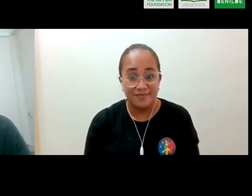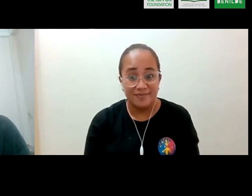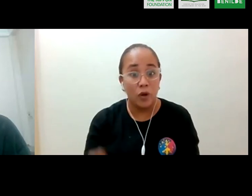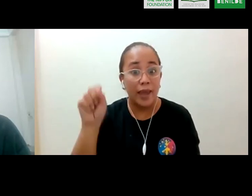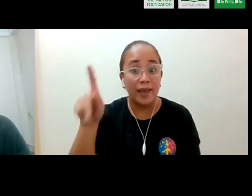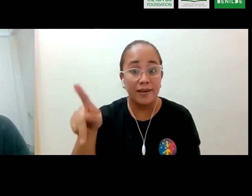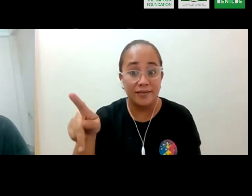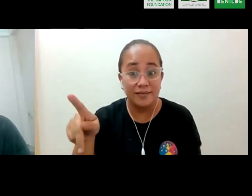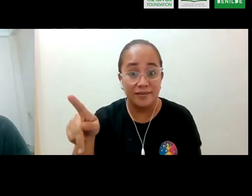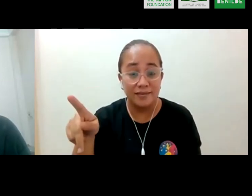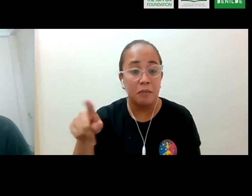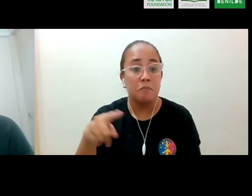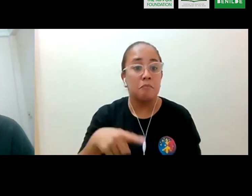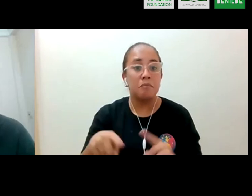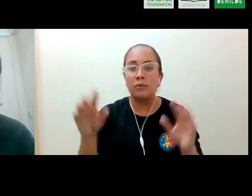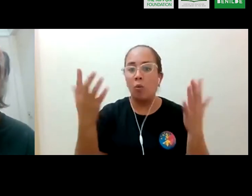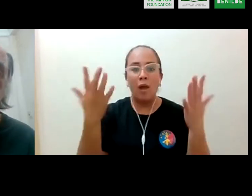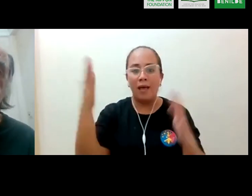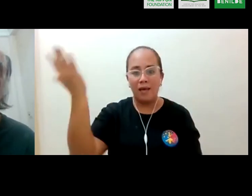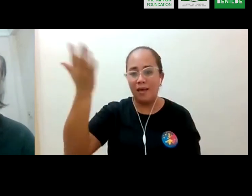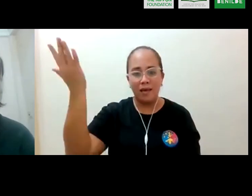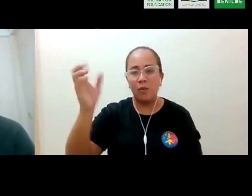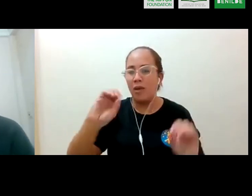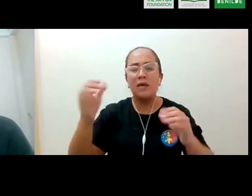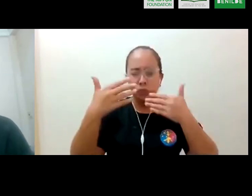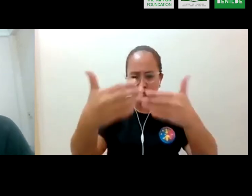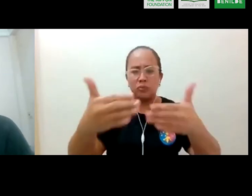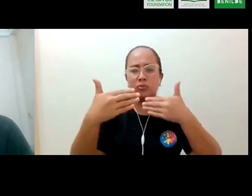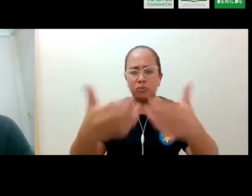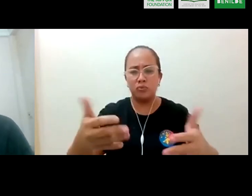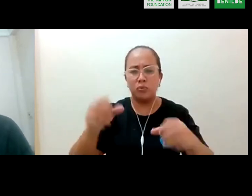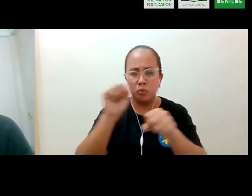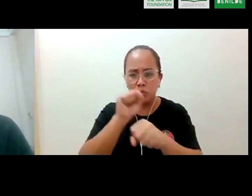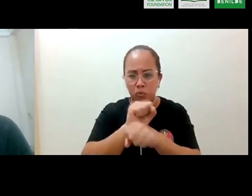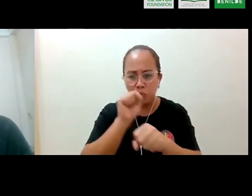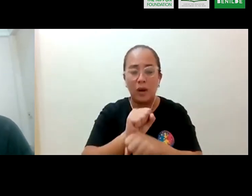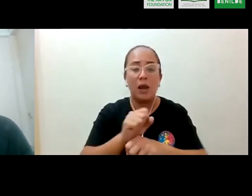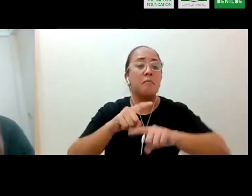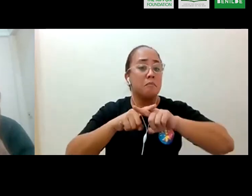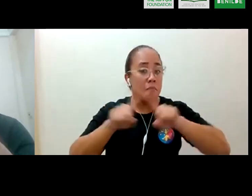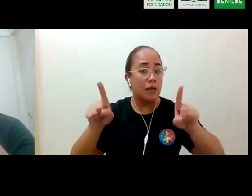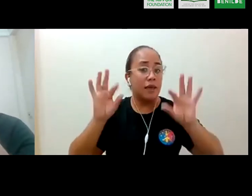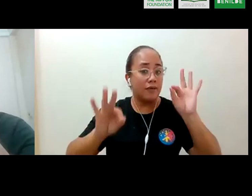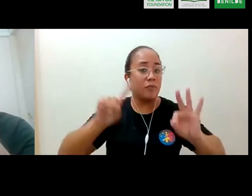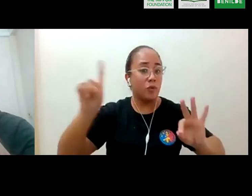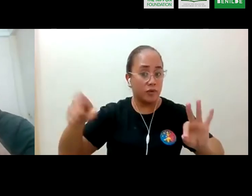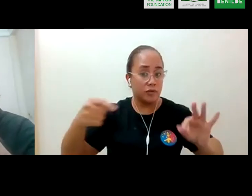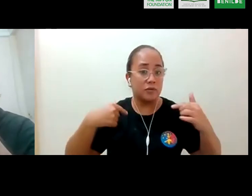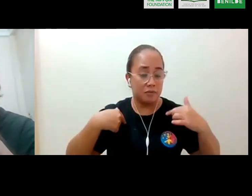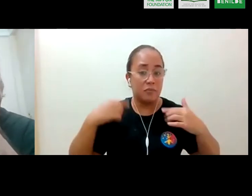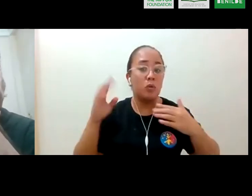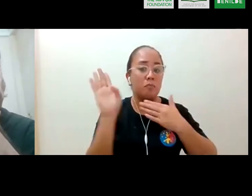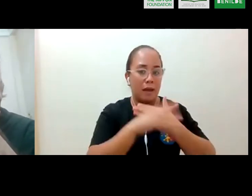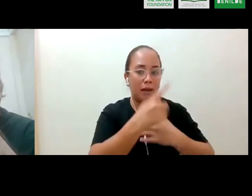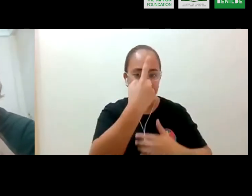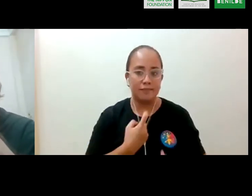Okay, but no more presentation. So just continue working. But if you have questions, come back and ask